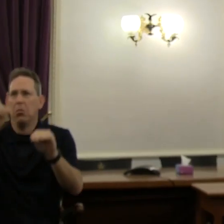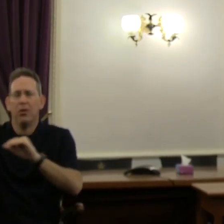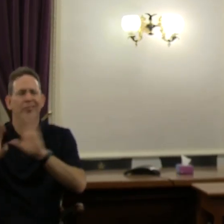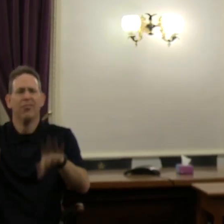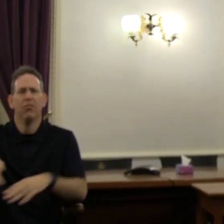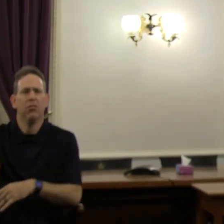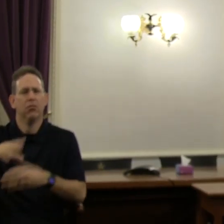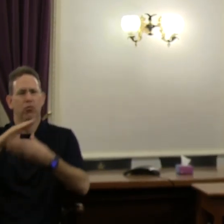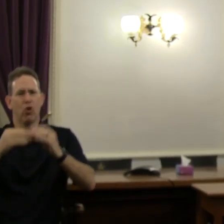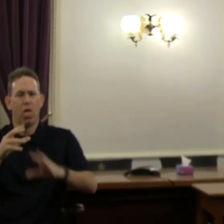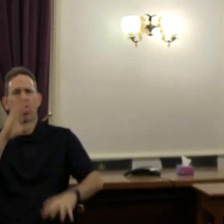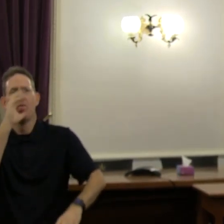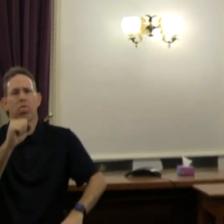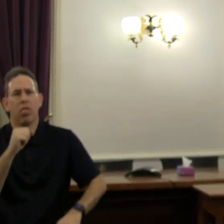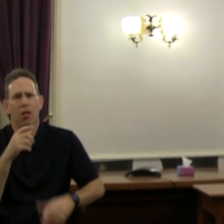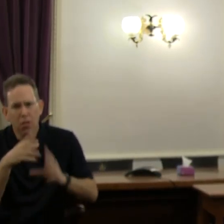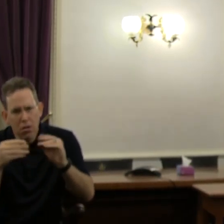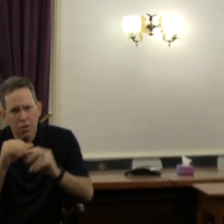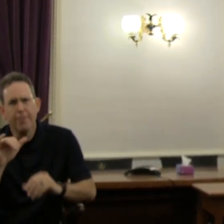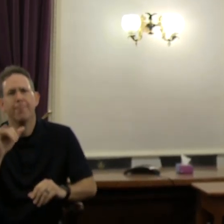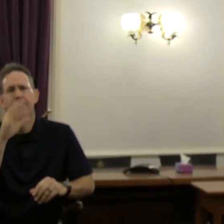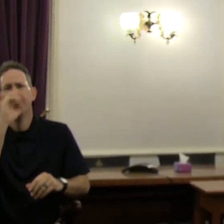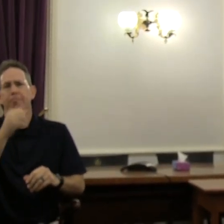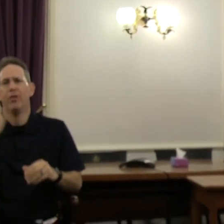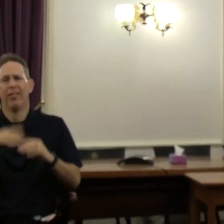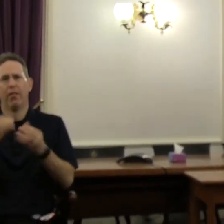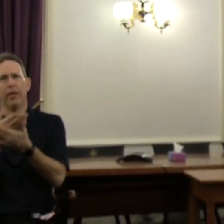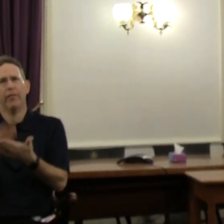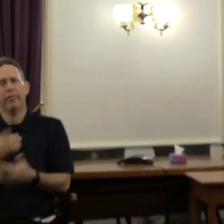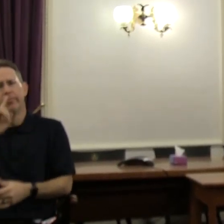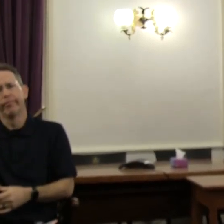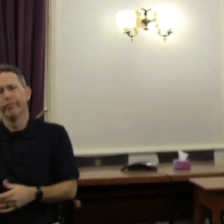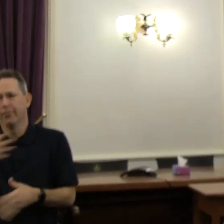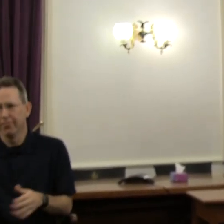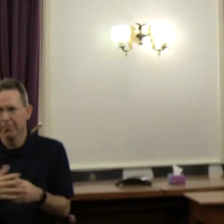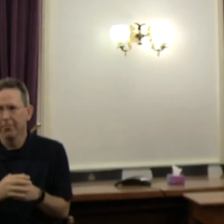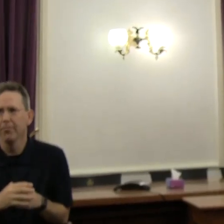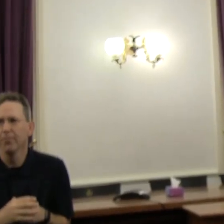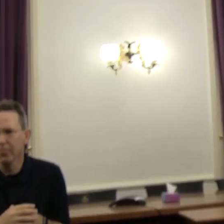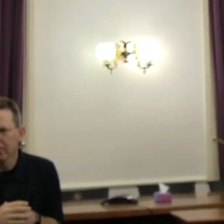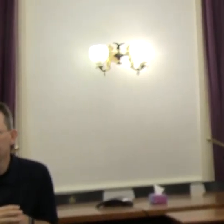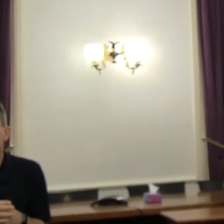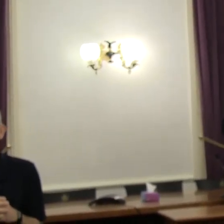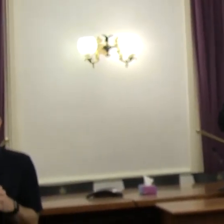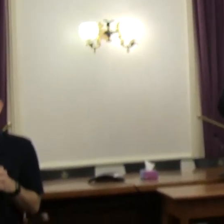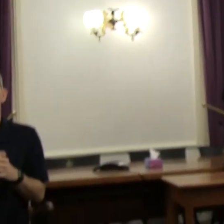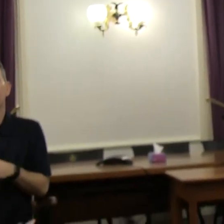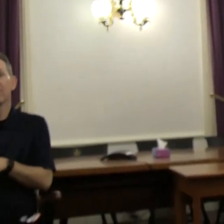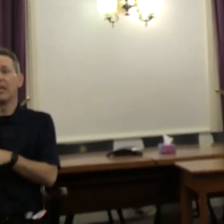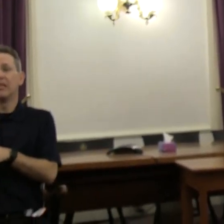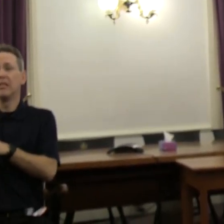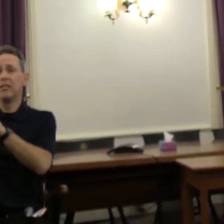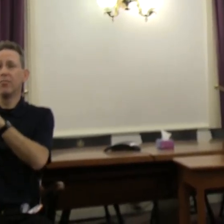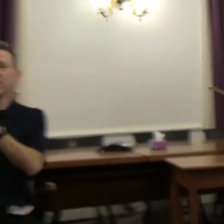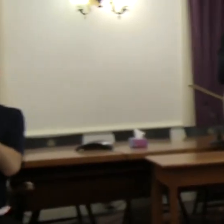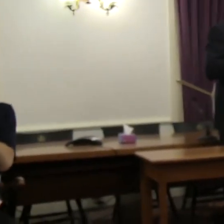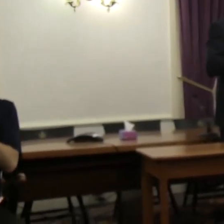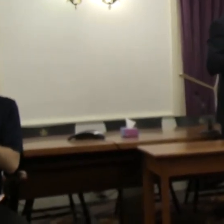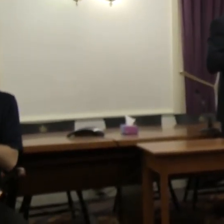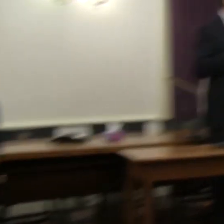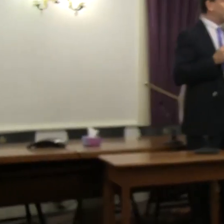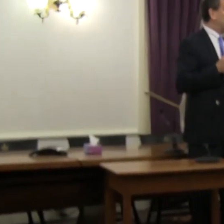impact. Because you know what it's like. You know, you can study something forever, but once you hear from someone, the impact, like the ADA